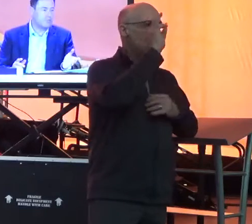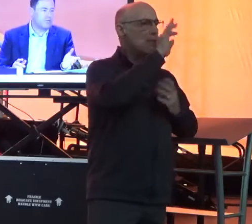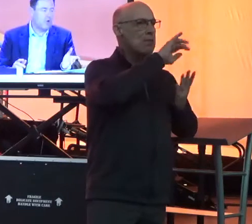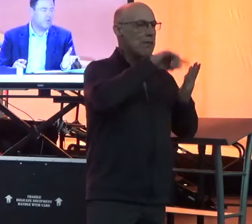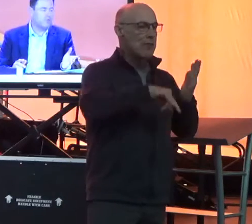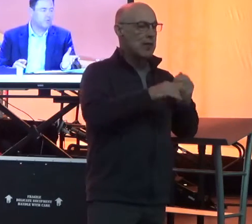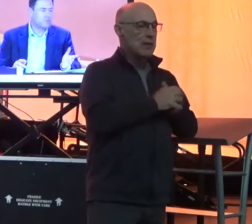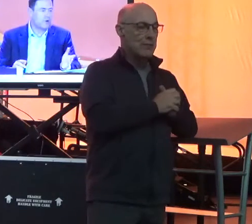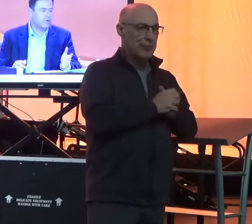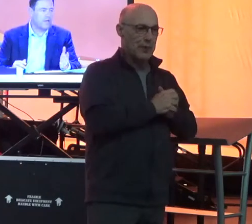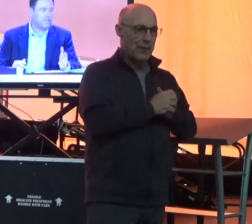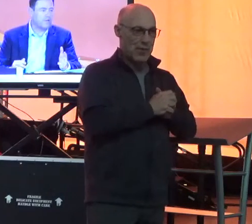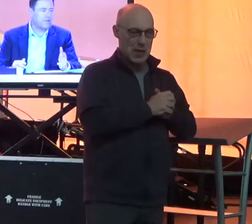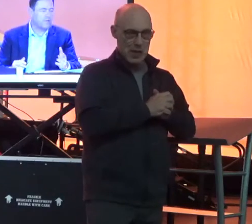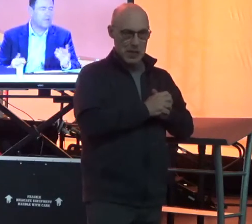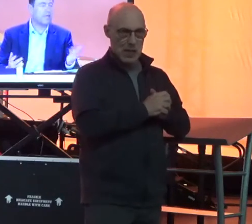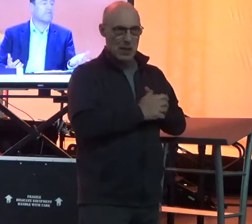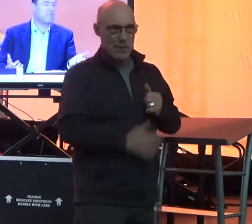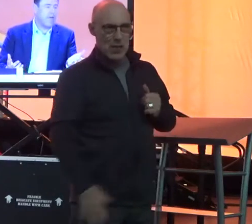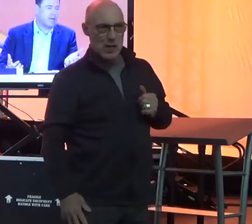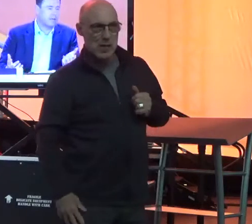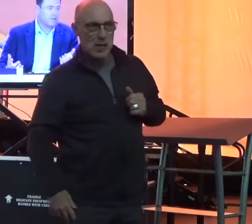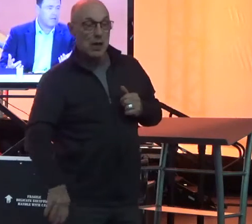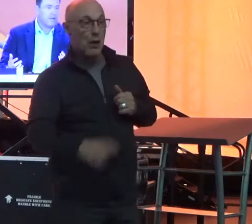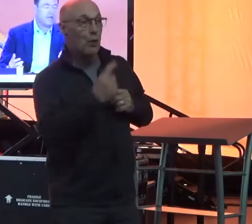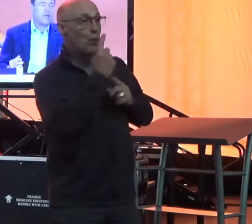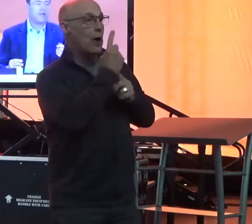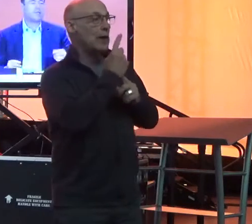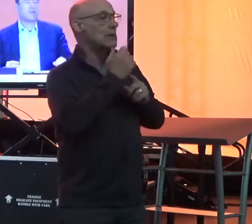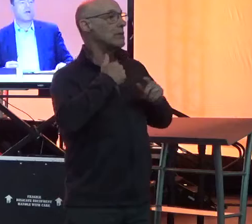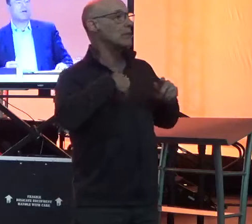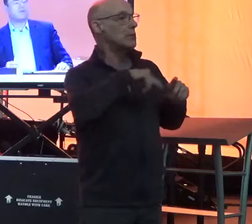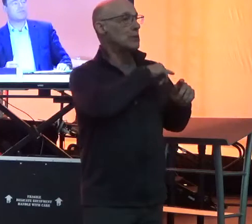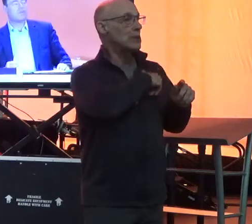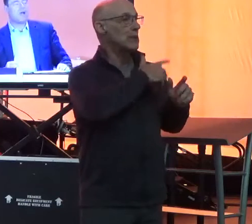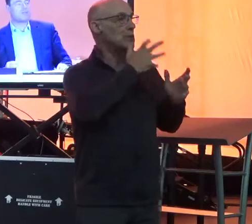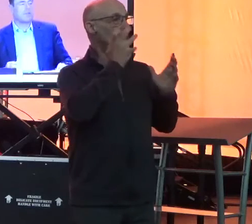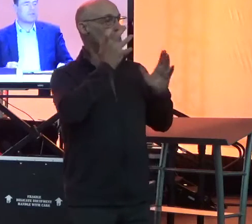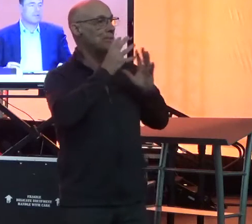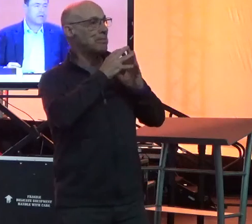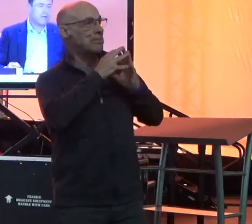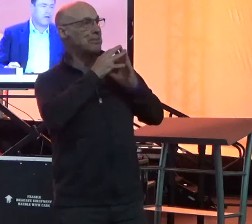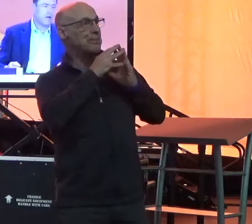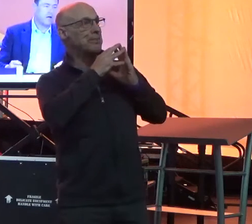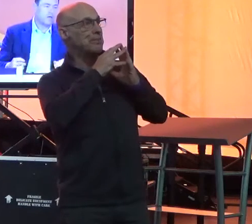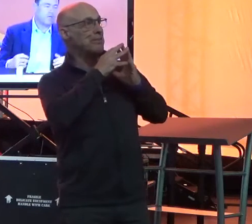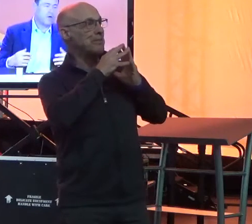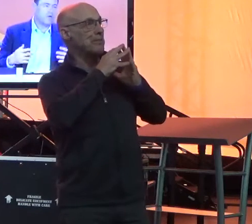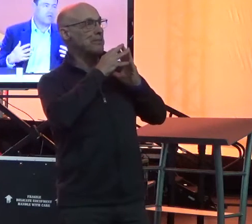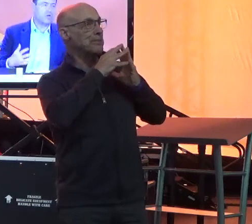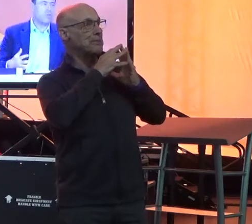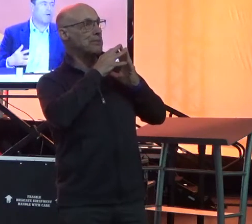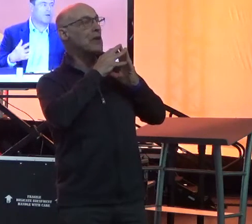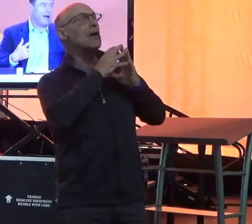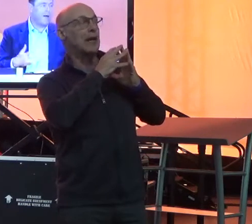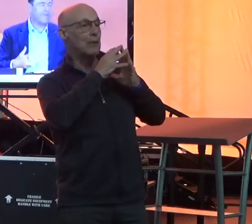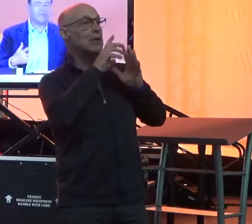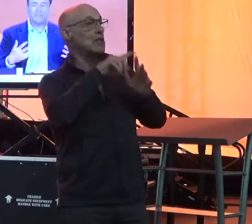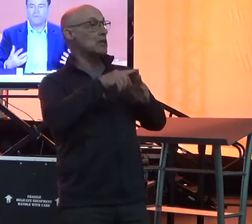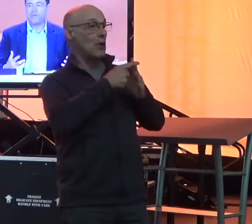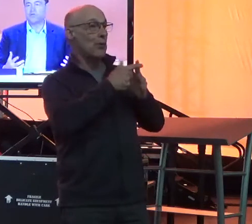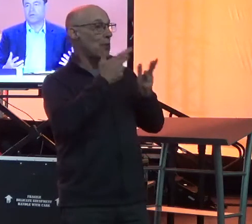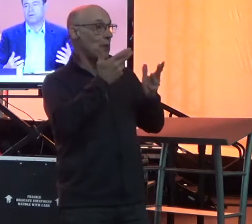things we thought to address at the beginning of the panel is the fact that there is so much